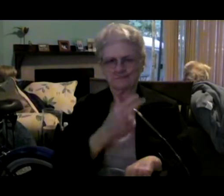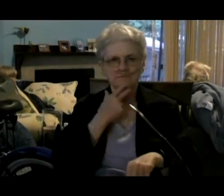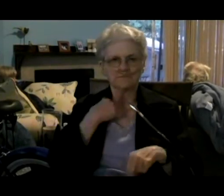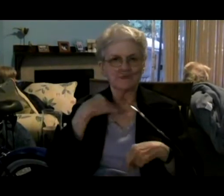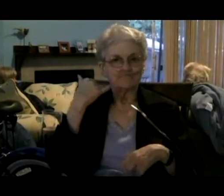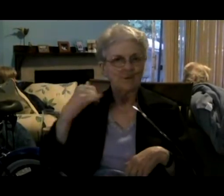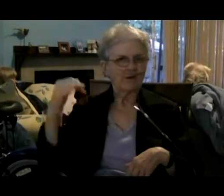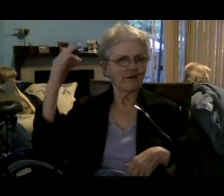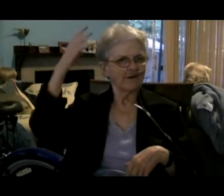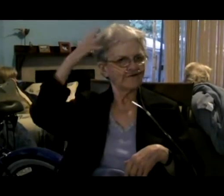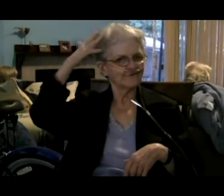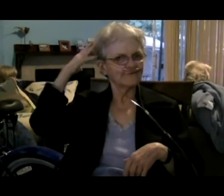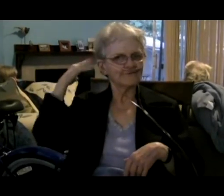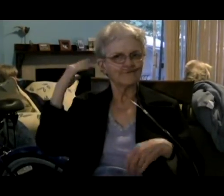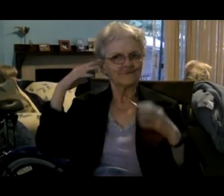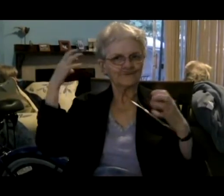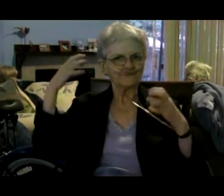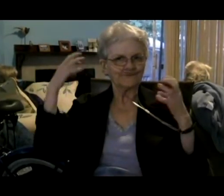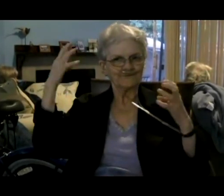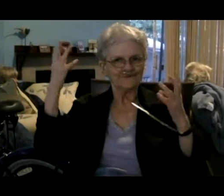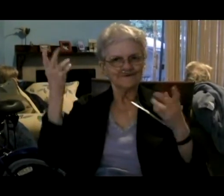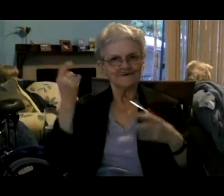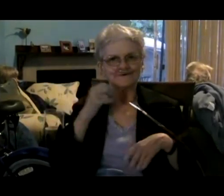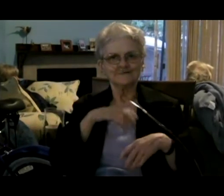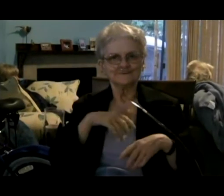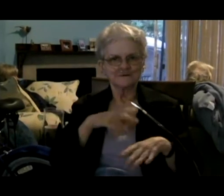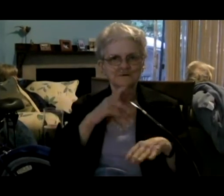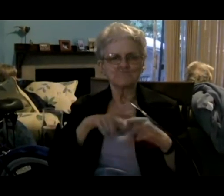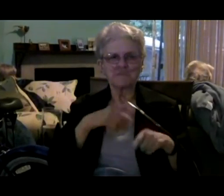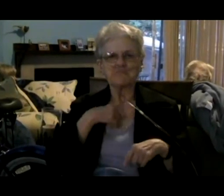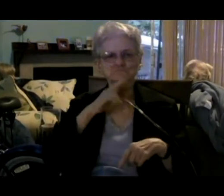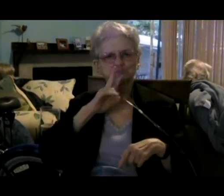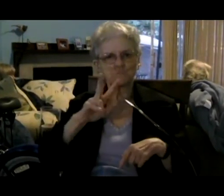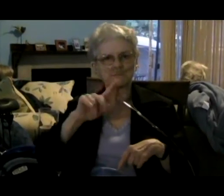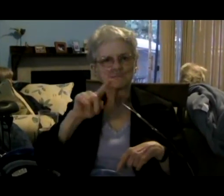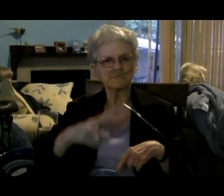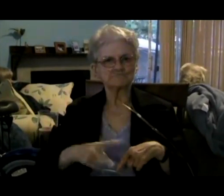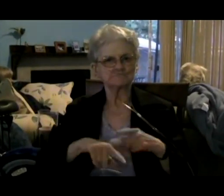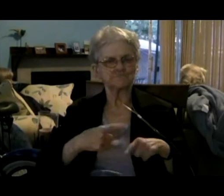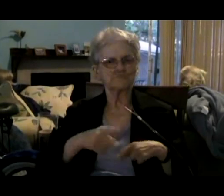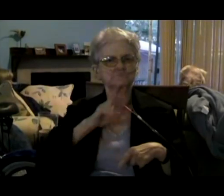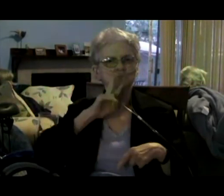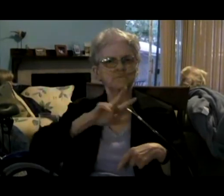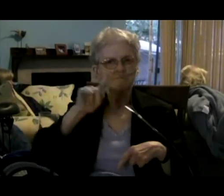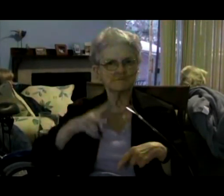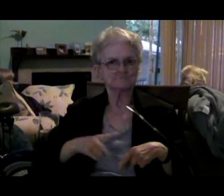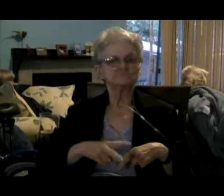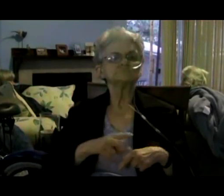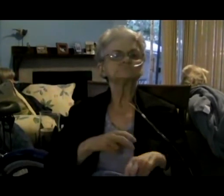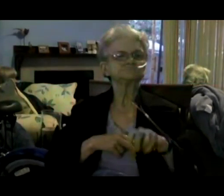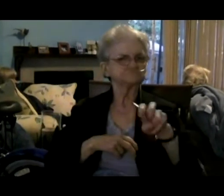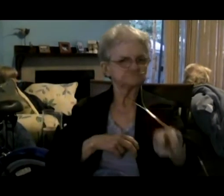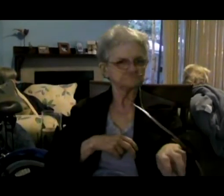So he had me sit there, and back then I had this big curly hair.